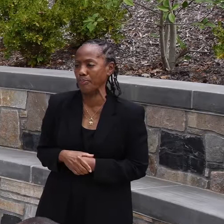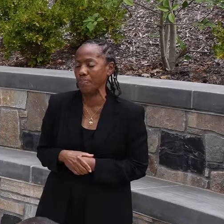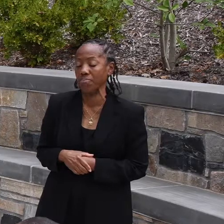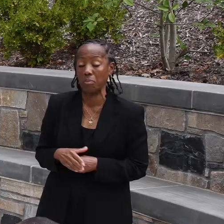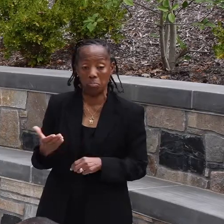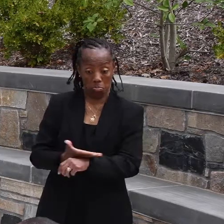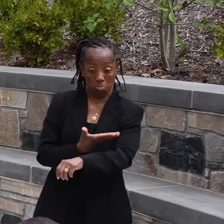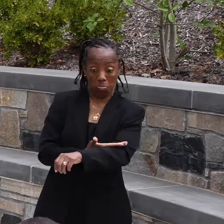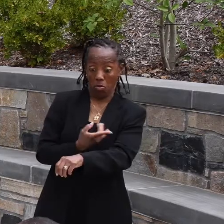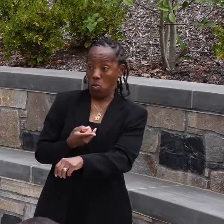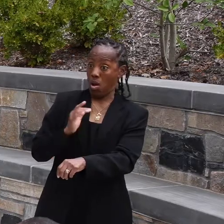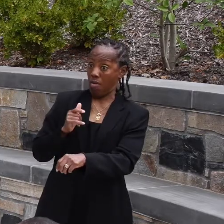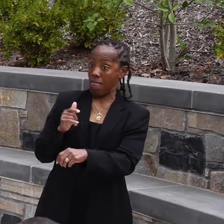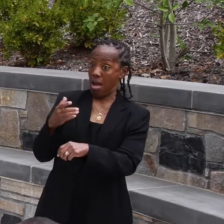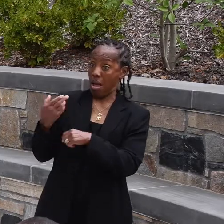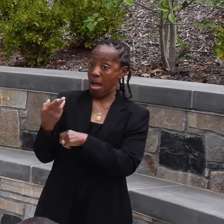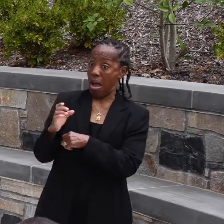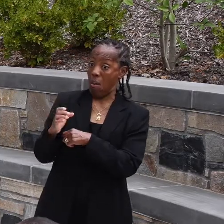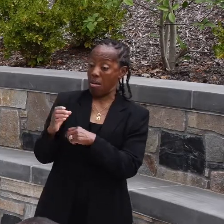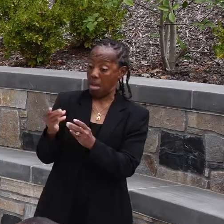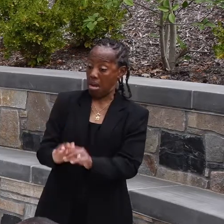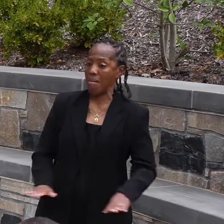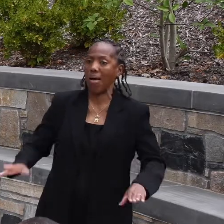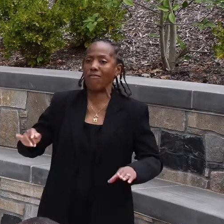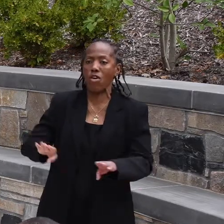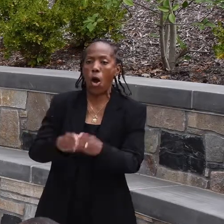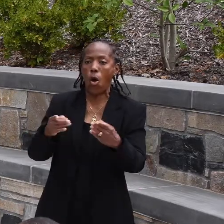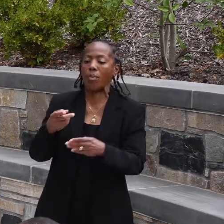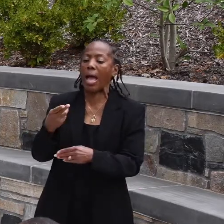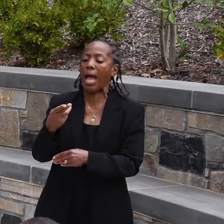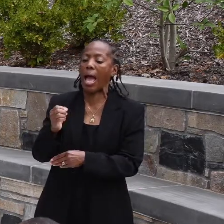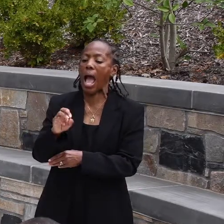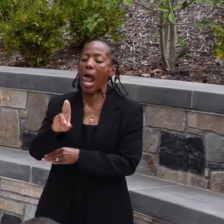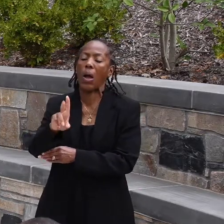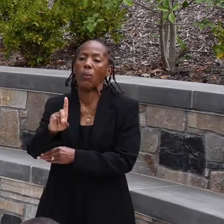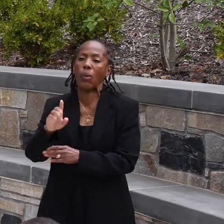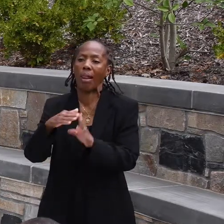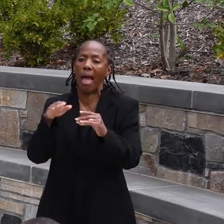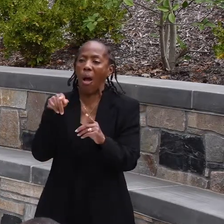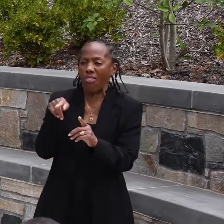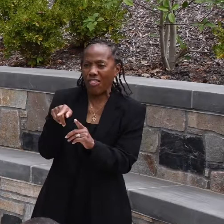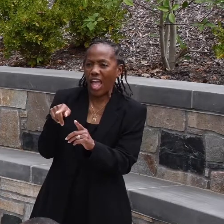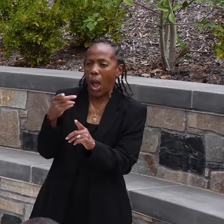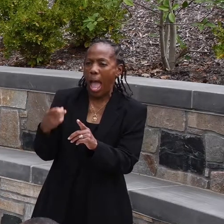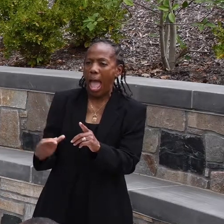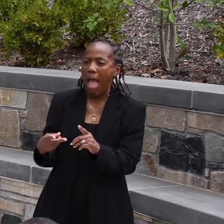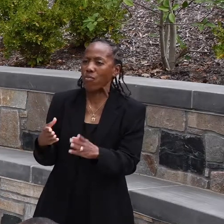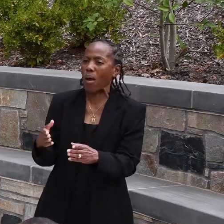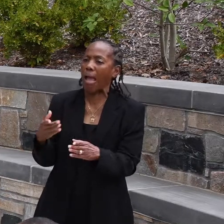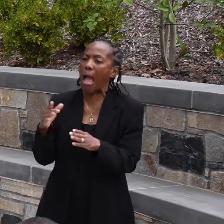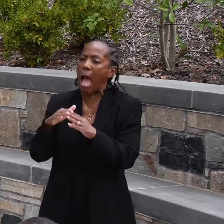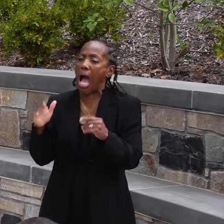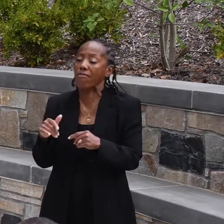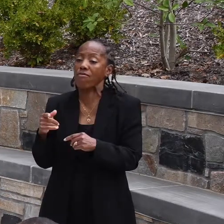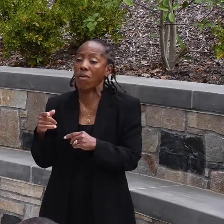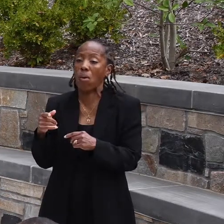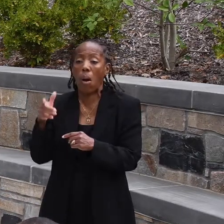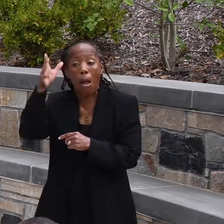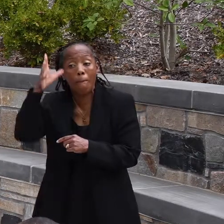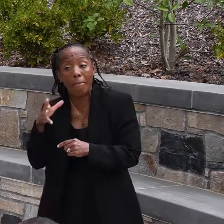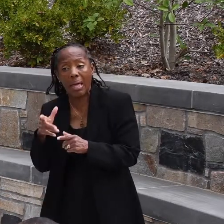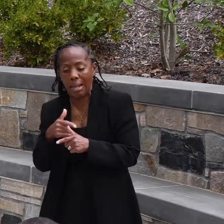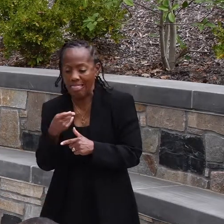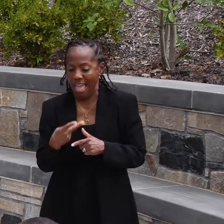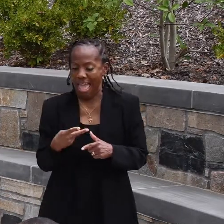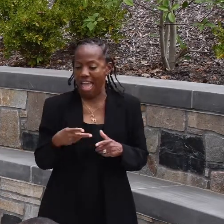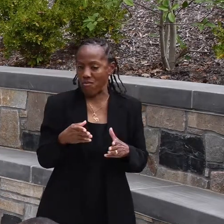We renovated one of our county properties to open Howard House, a halfway house for men, and